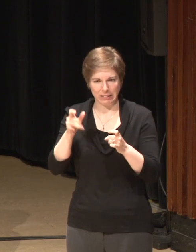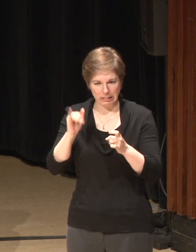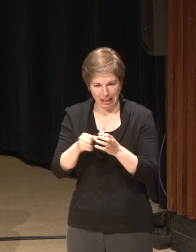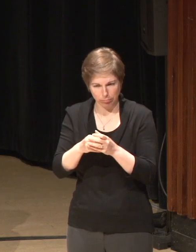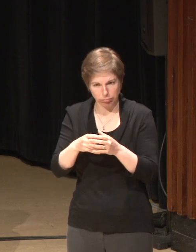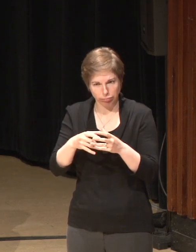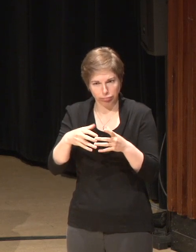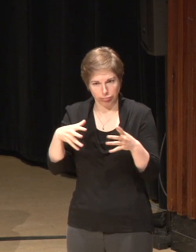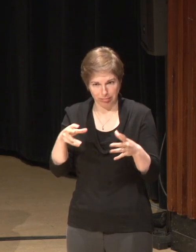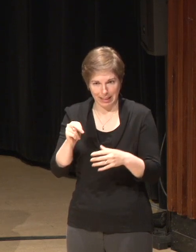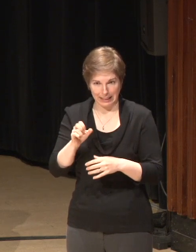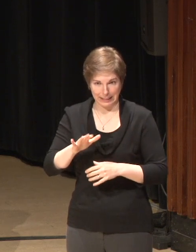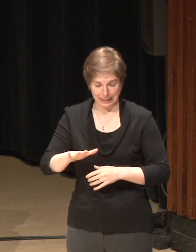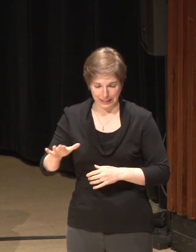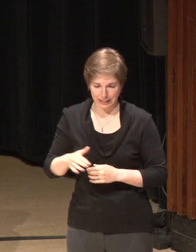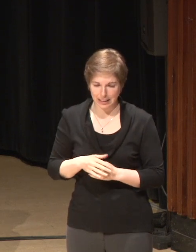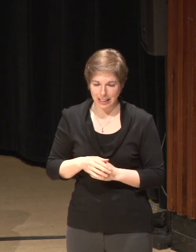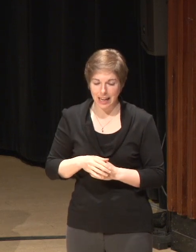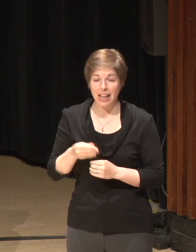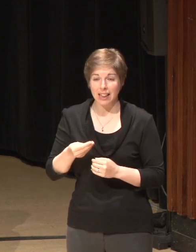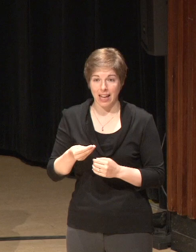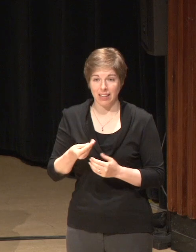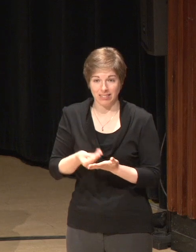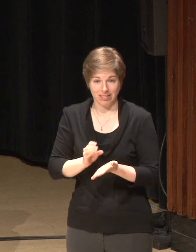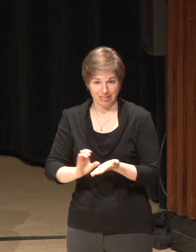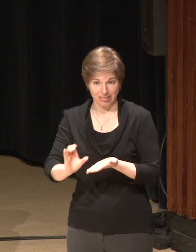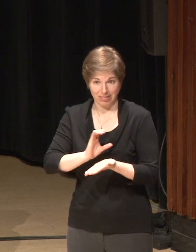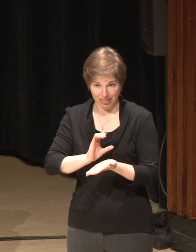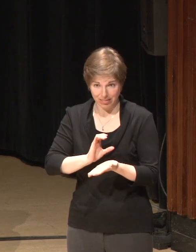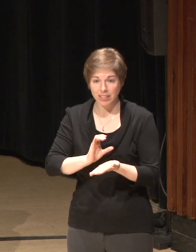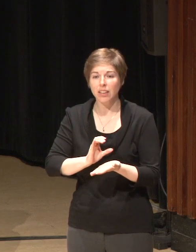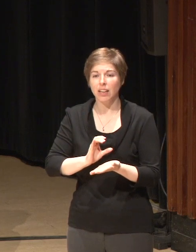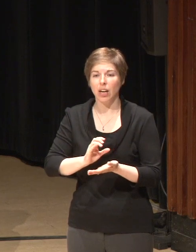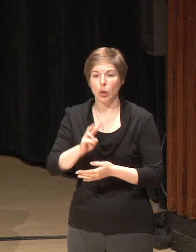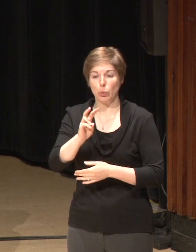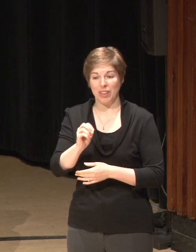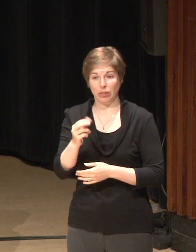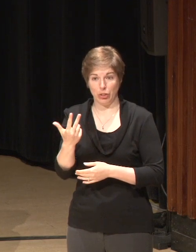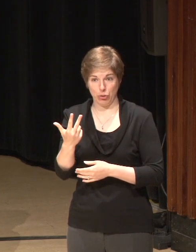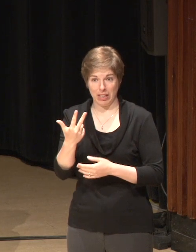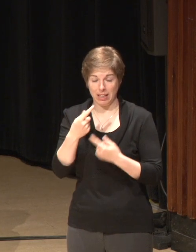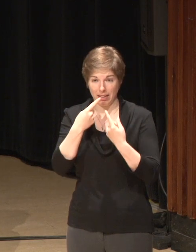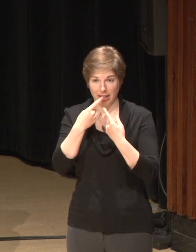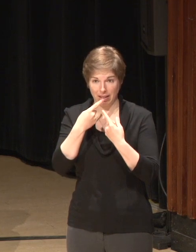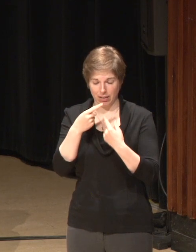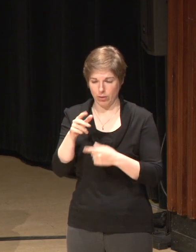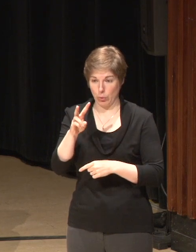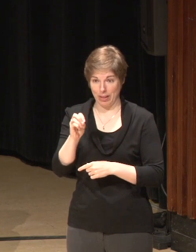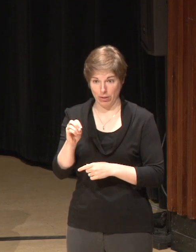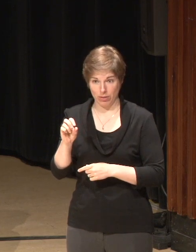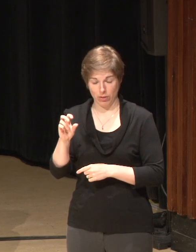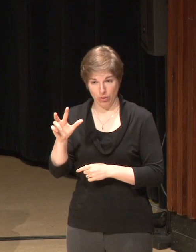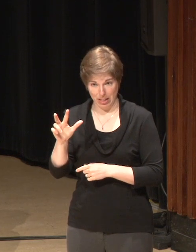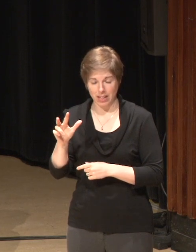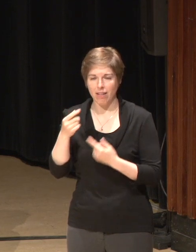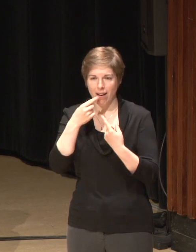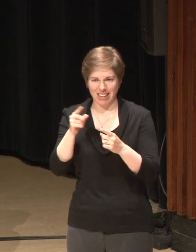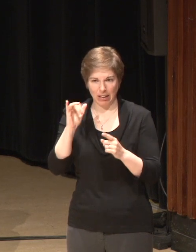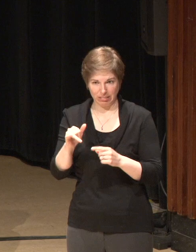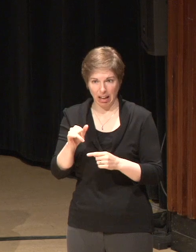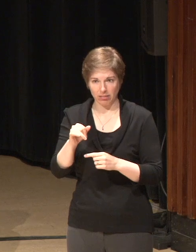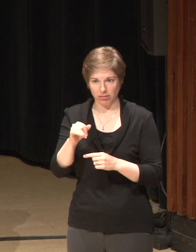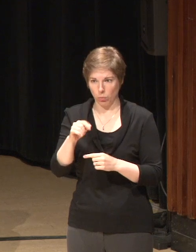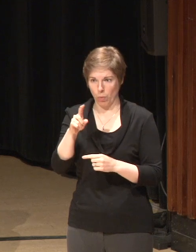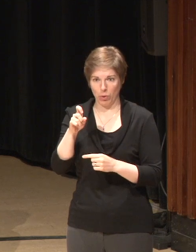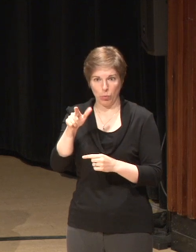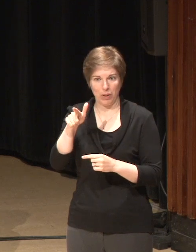The investment announced in 2003 by the provincial government was indeed a game changer for the college and its future ability